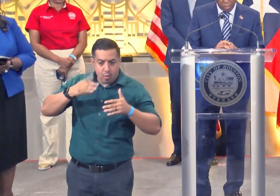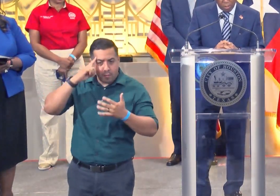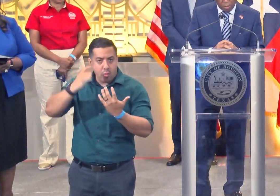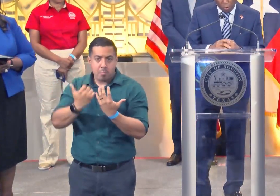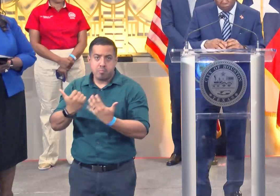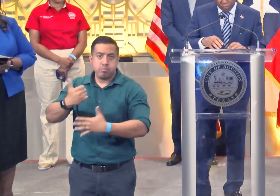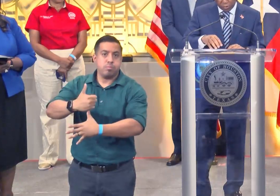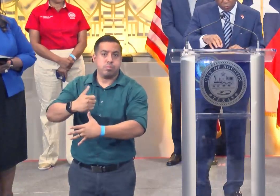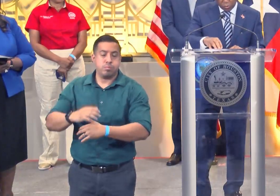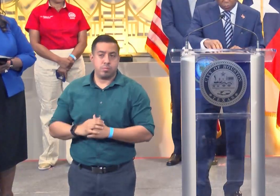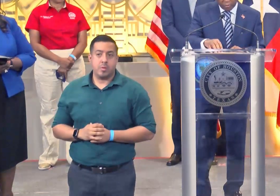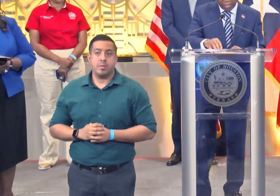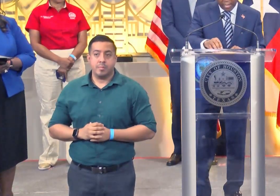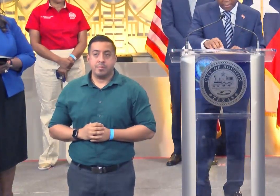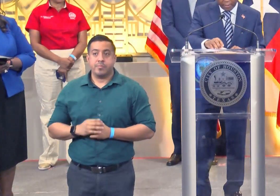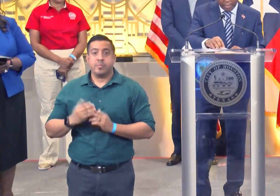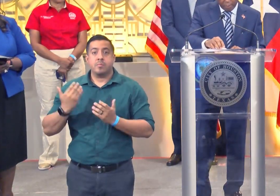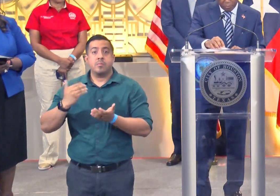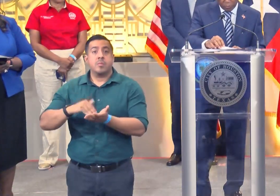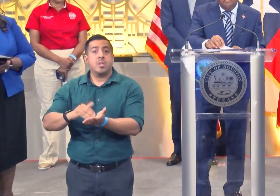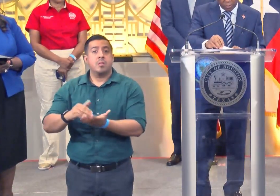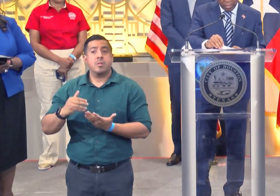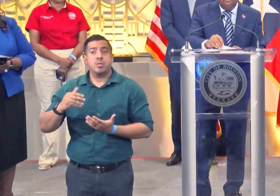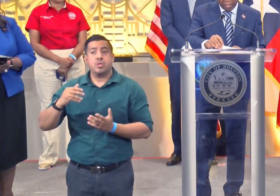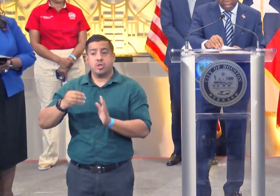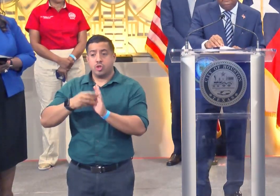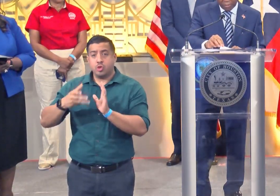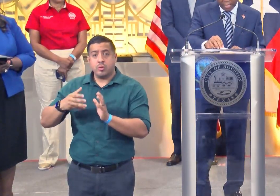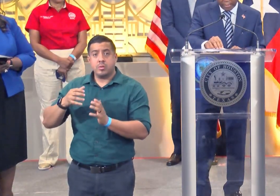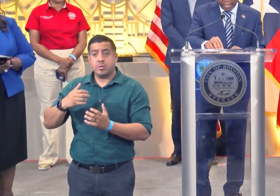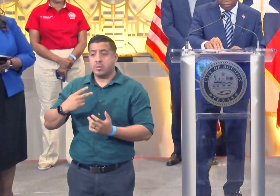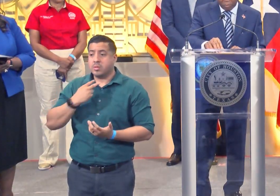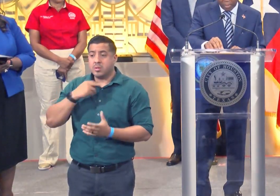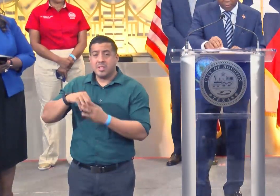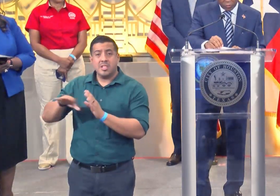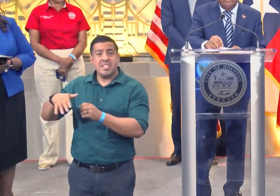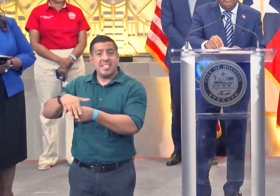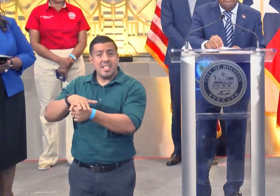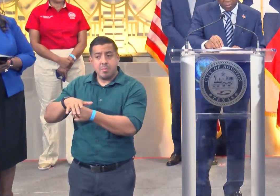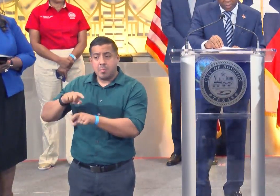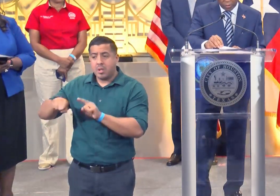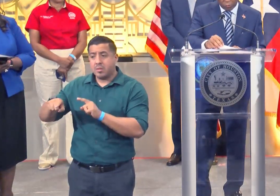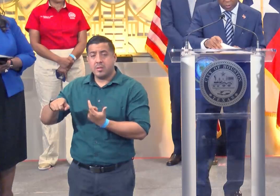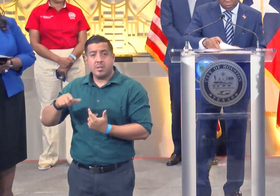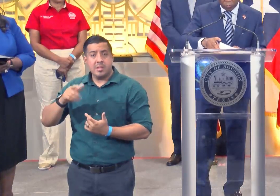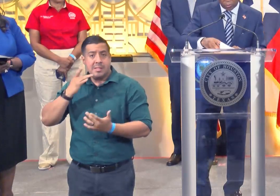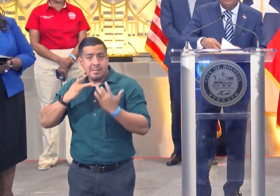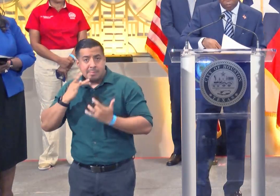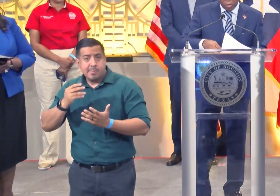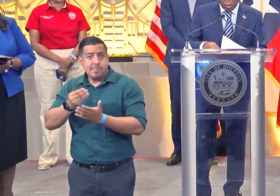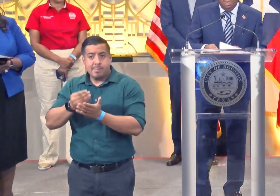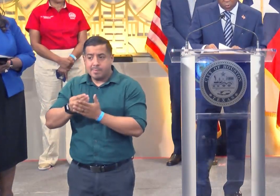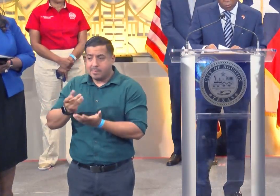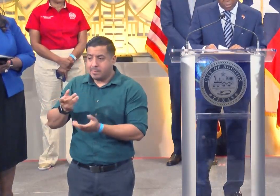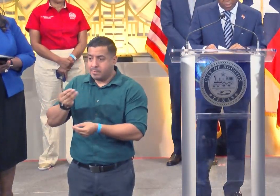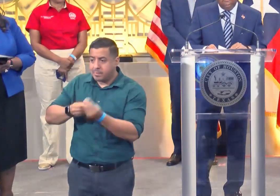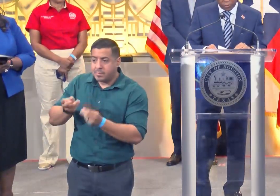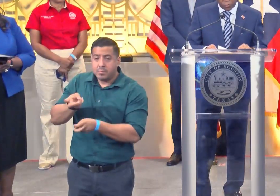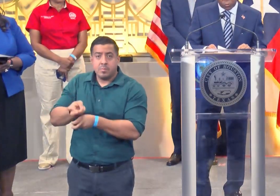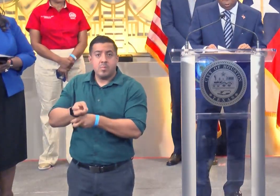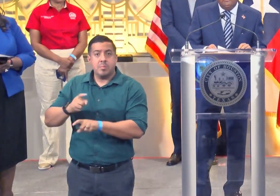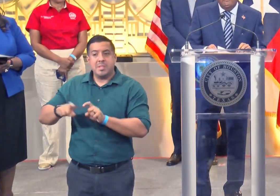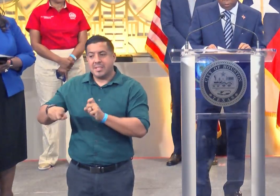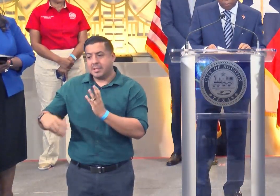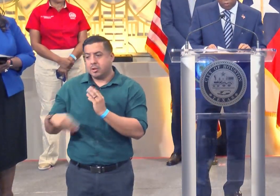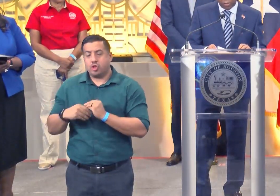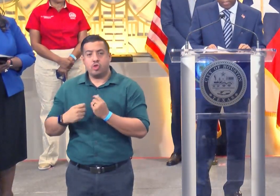priorities. Often students residing in neighborhoods that have for decades been underserved and under-resourced also need